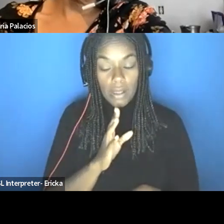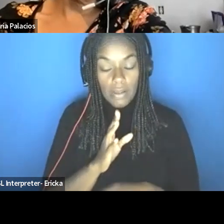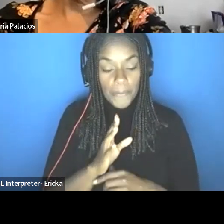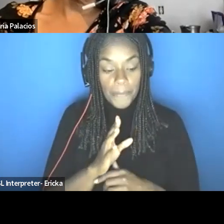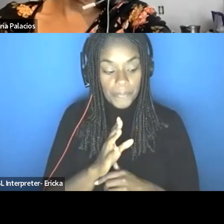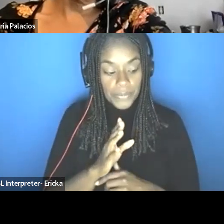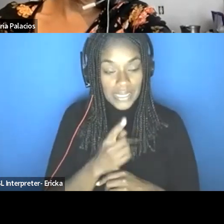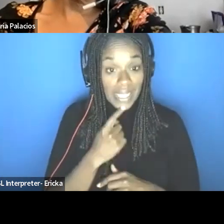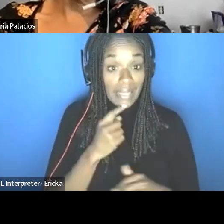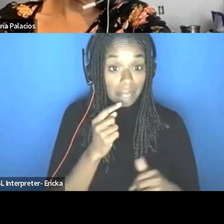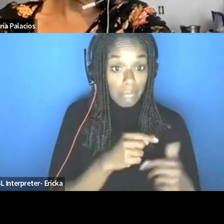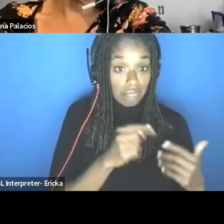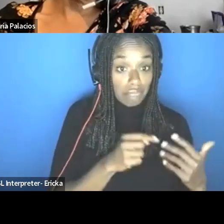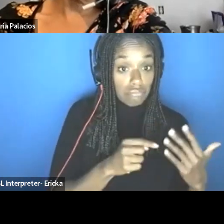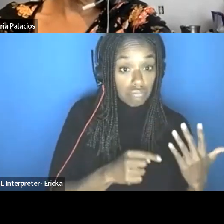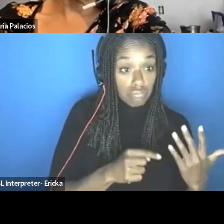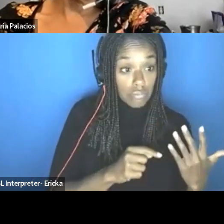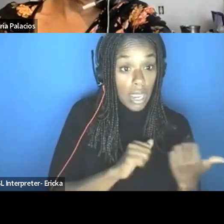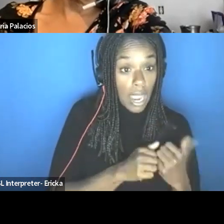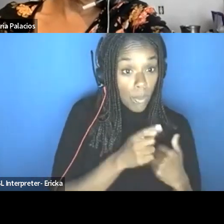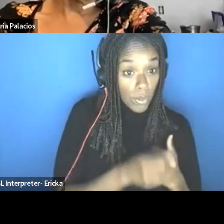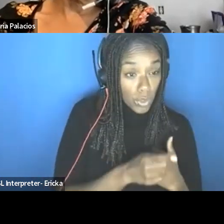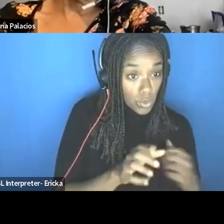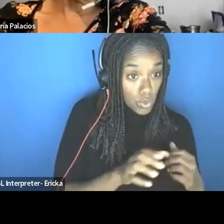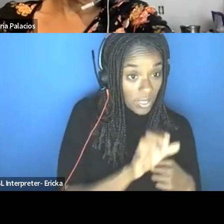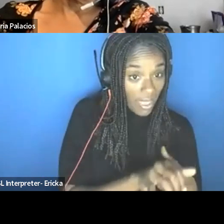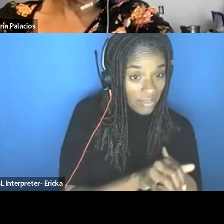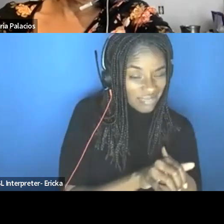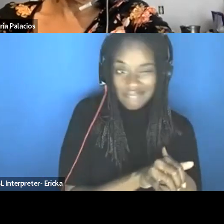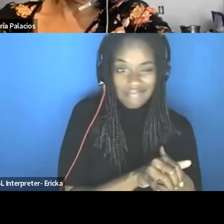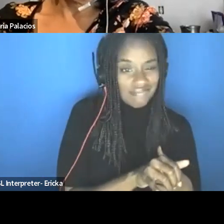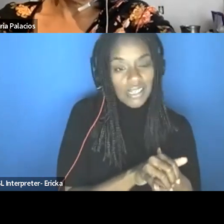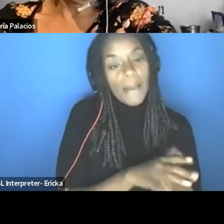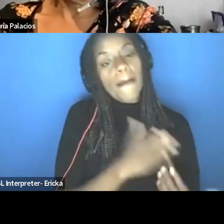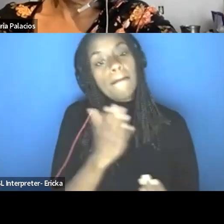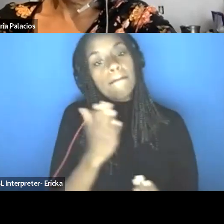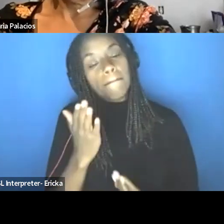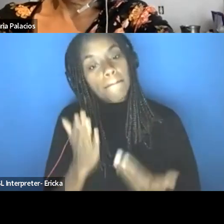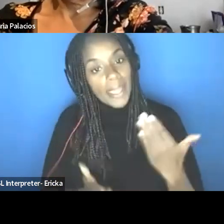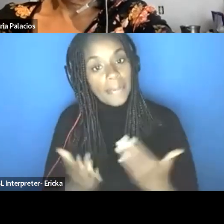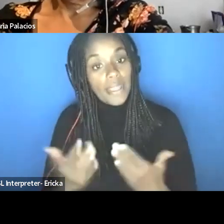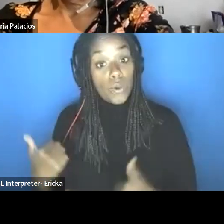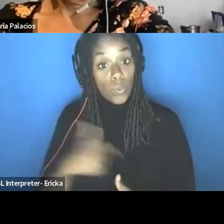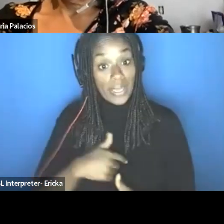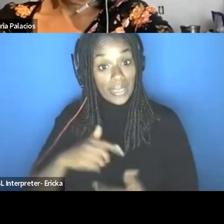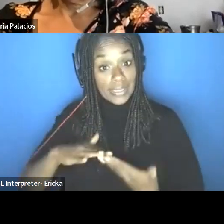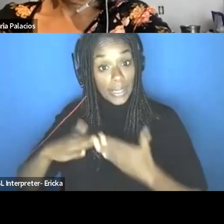is da-da-da, da-da-da, da-da-da, and how are you guys doing that? Perhaps accepting as we as a community, as